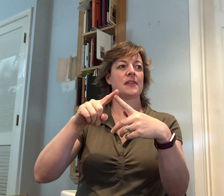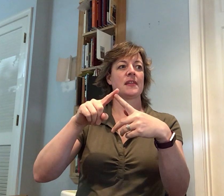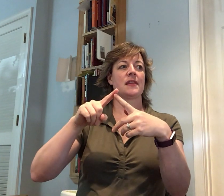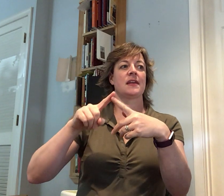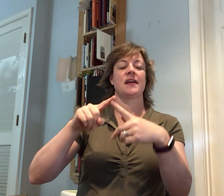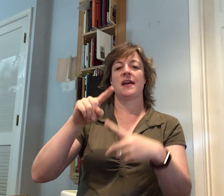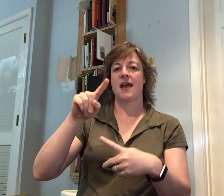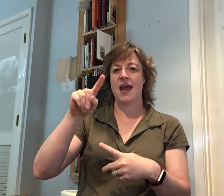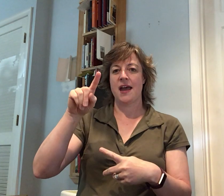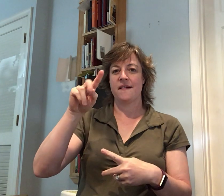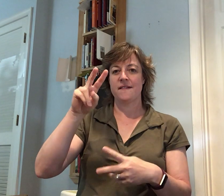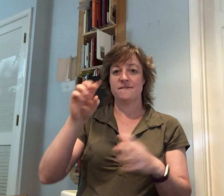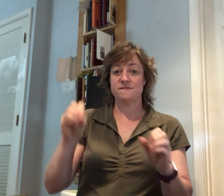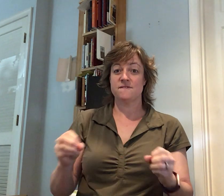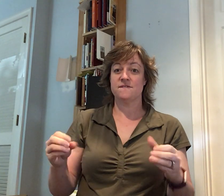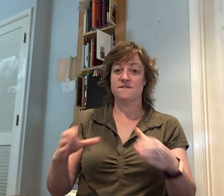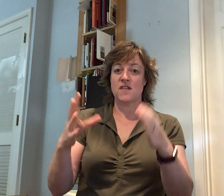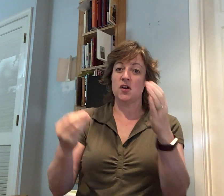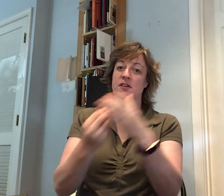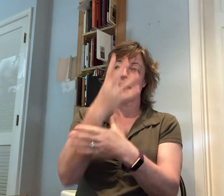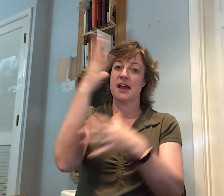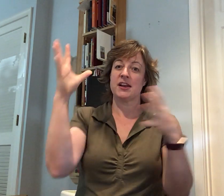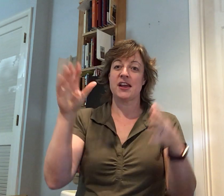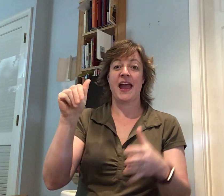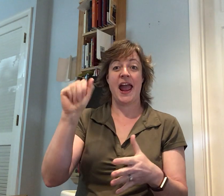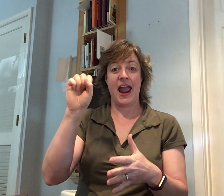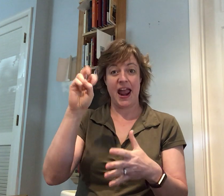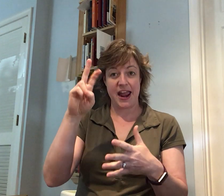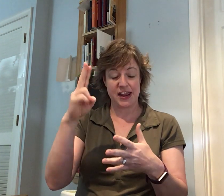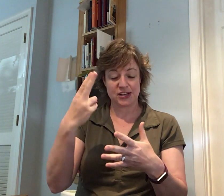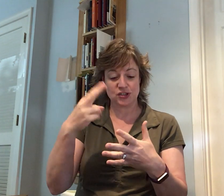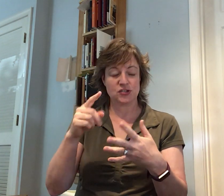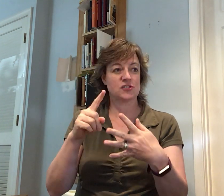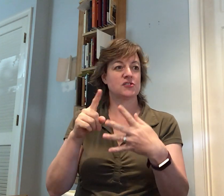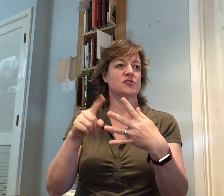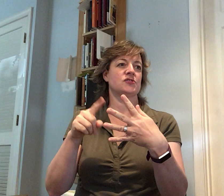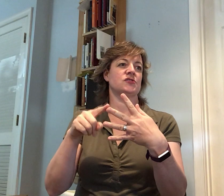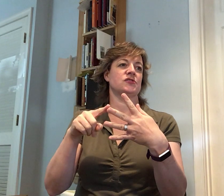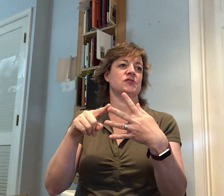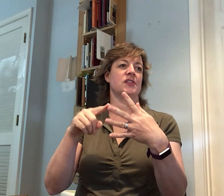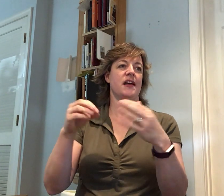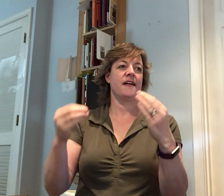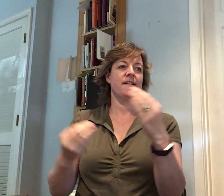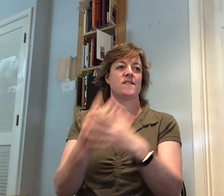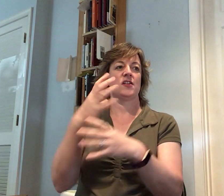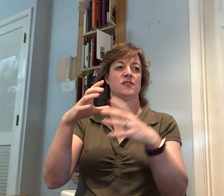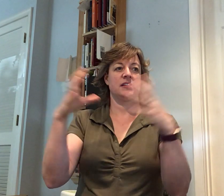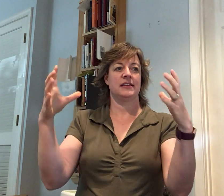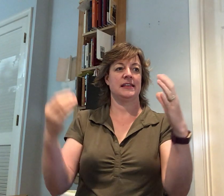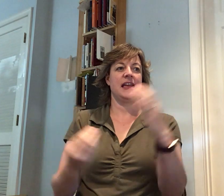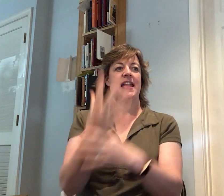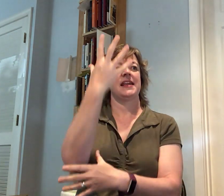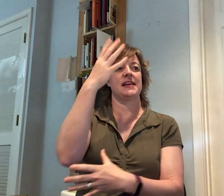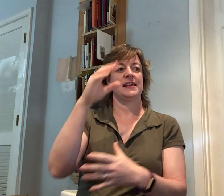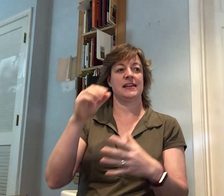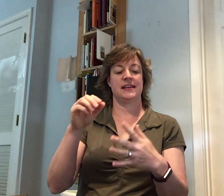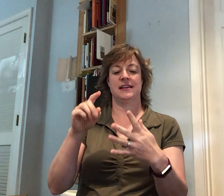ash, volcanic dust, lapilli, and volcanic bombs and blocks. The most important of